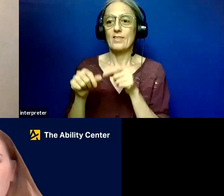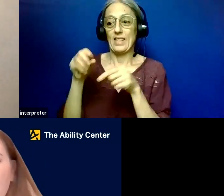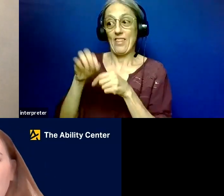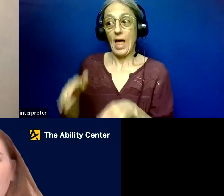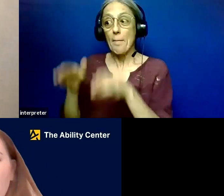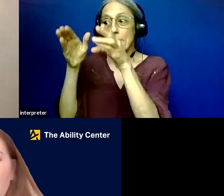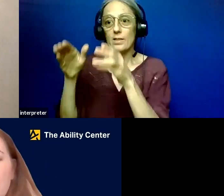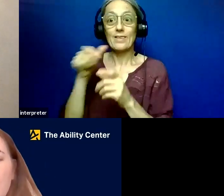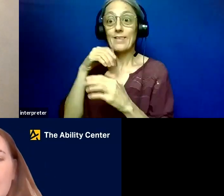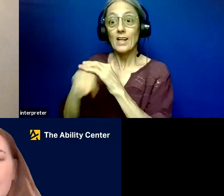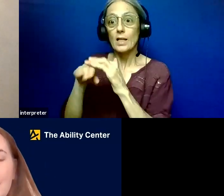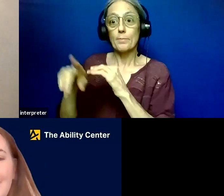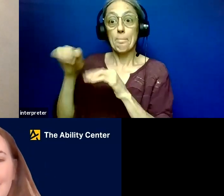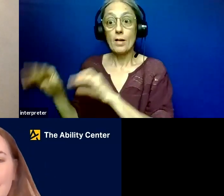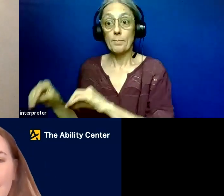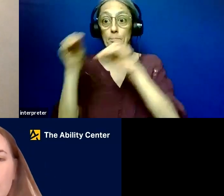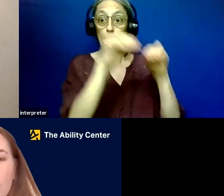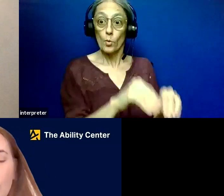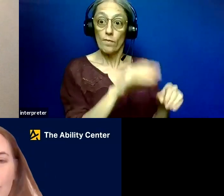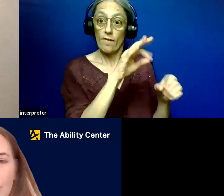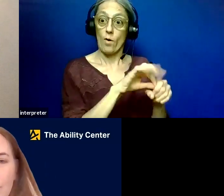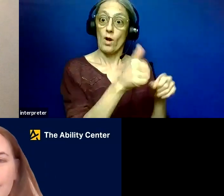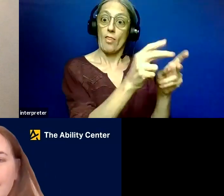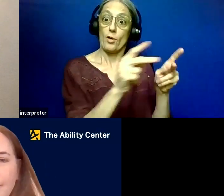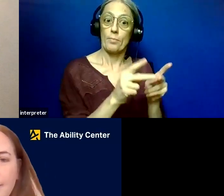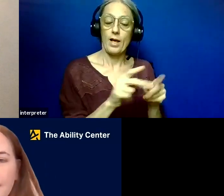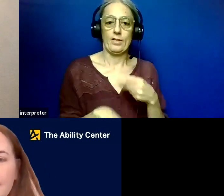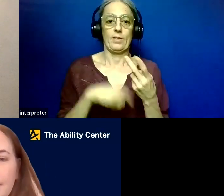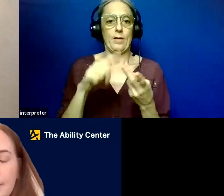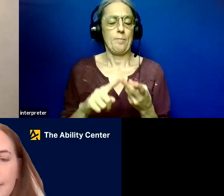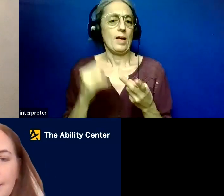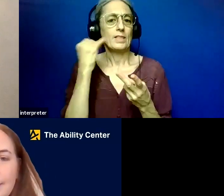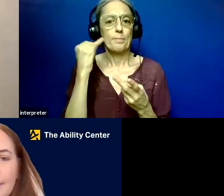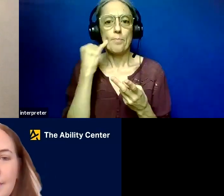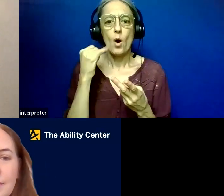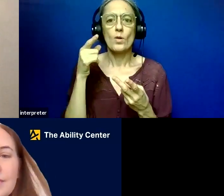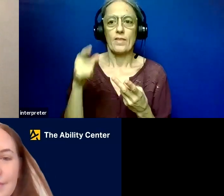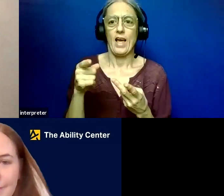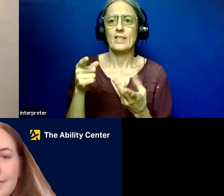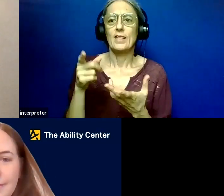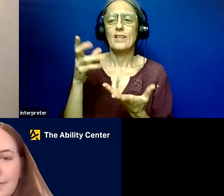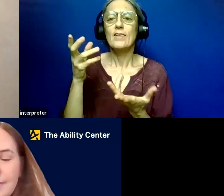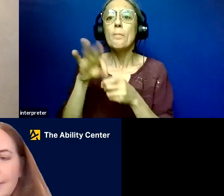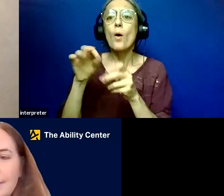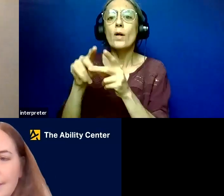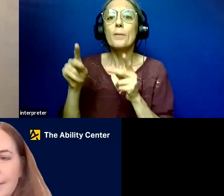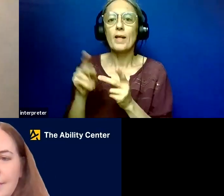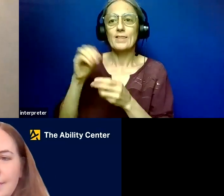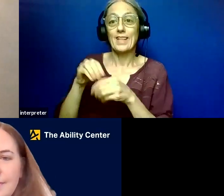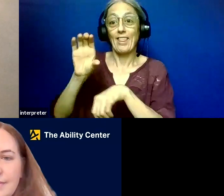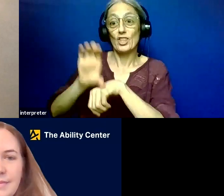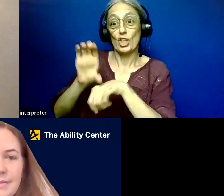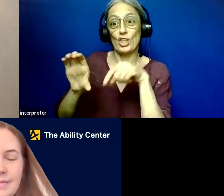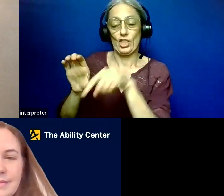what would happen if a polling place was in an inaccessible church? Was in an inaccessible church? Mm-hmm. They